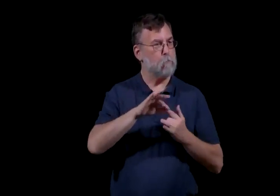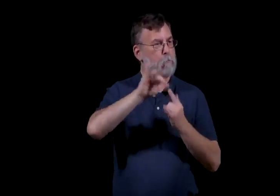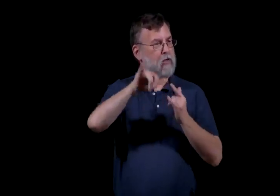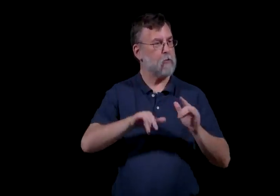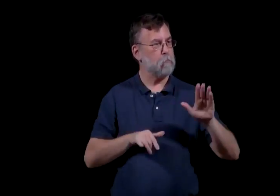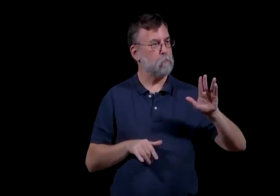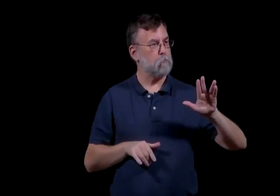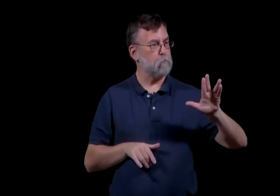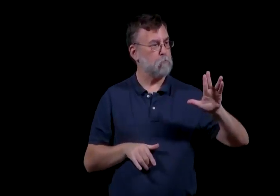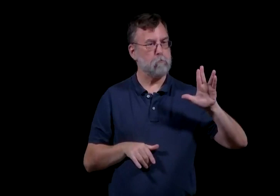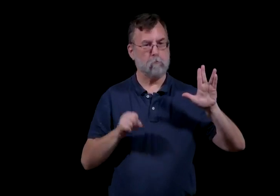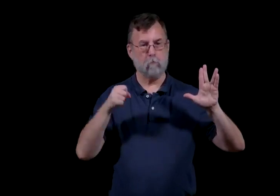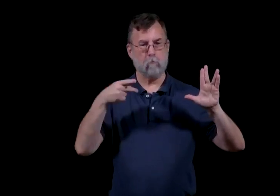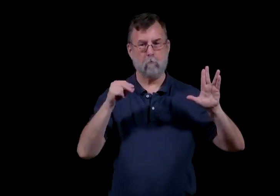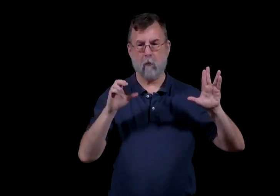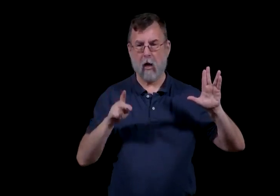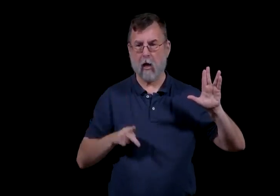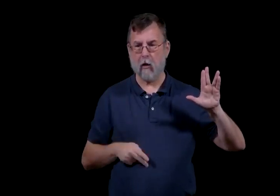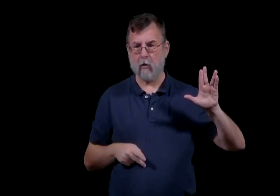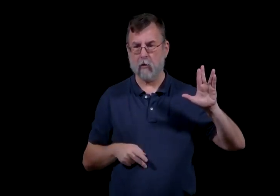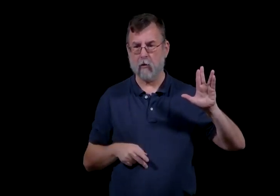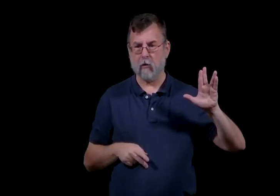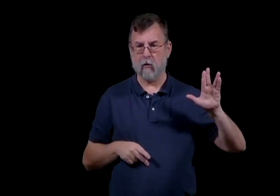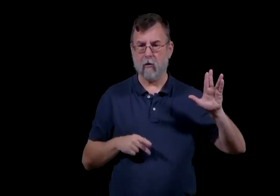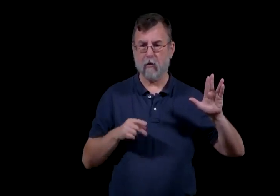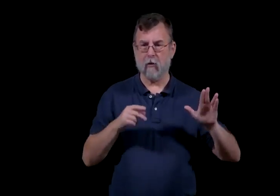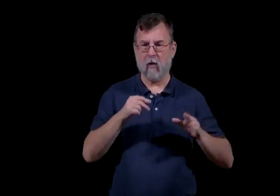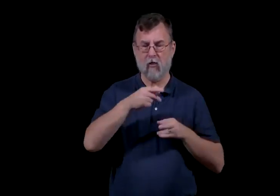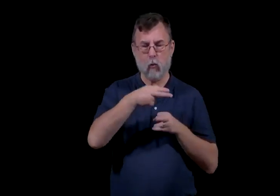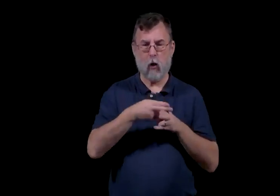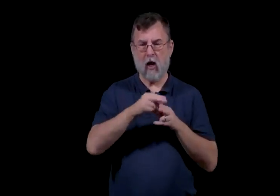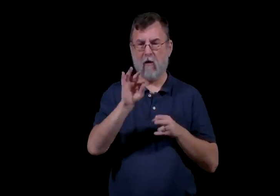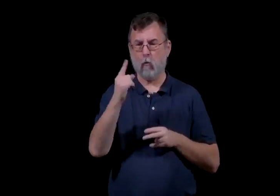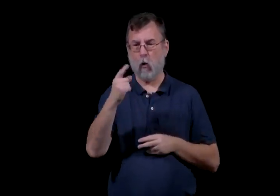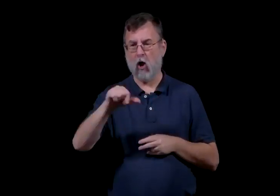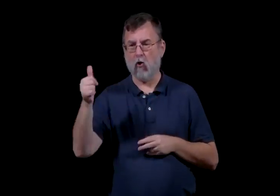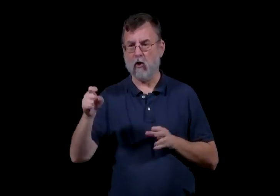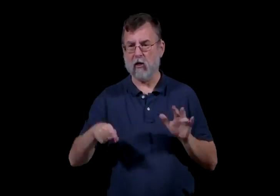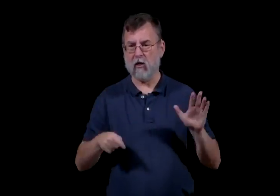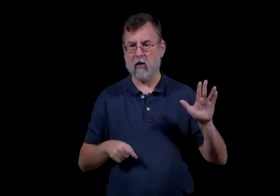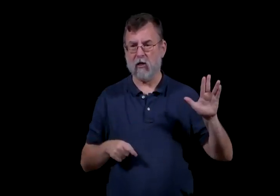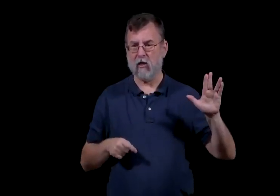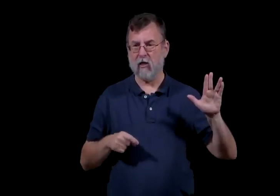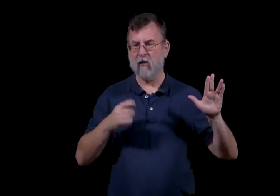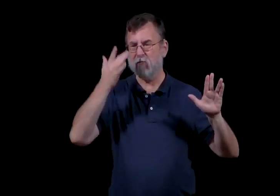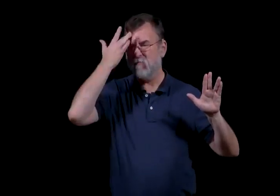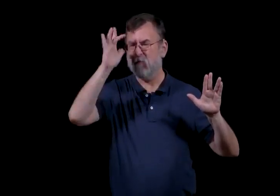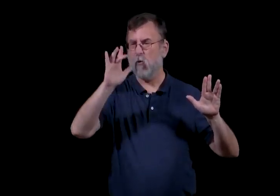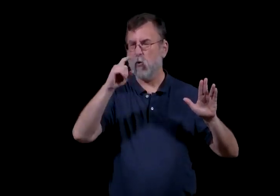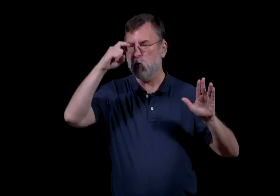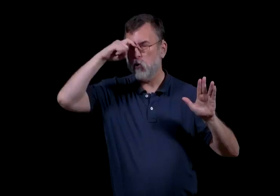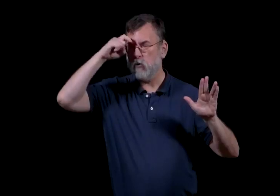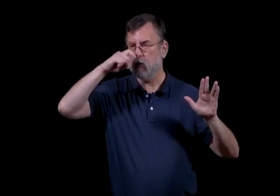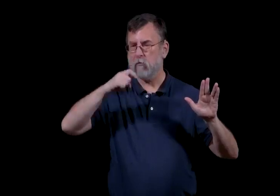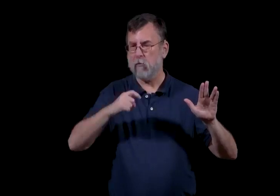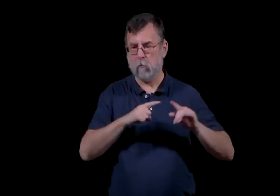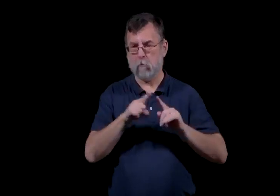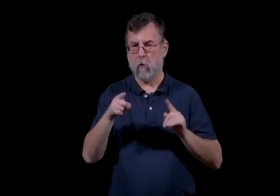Trek, that special sign they do with their hand like that. The weight of one outweigh the needs of